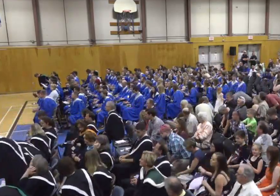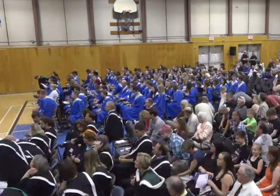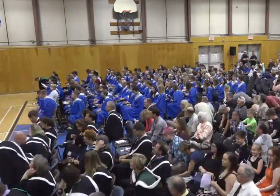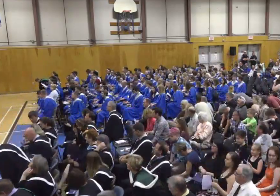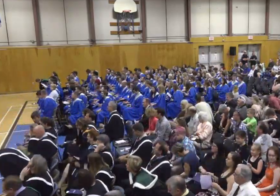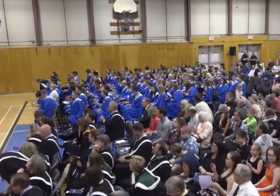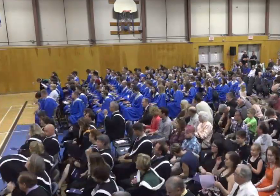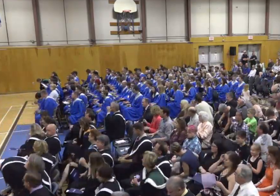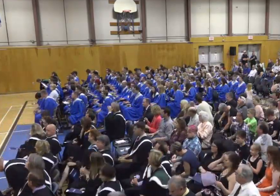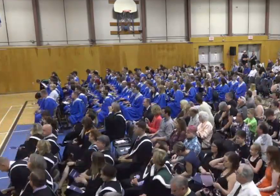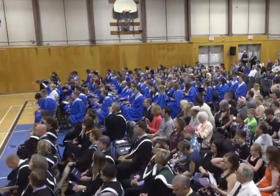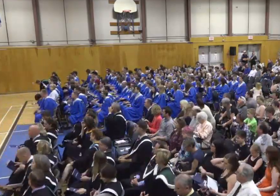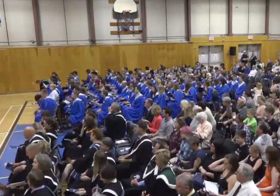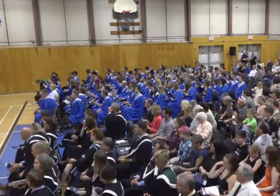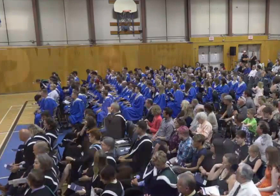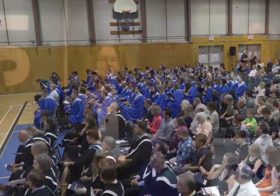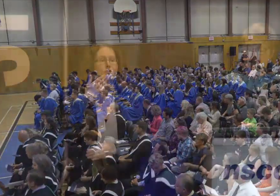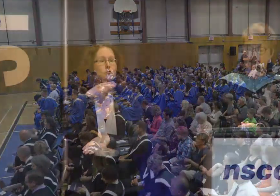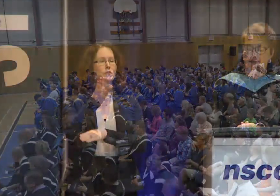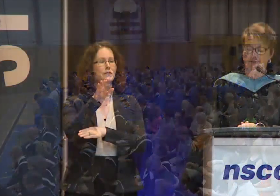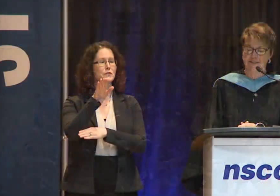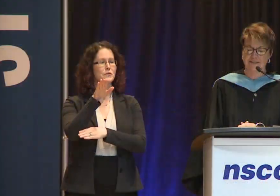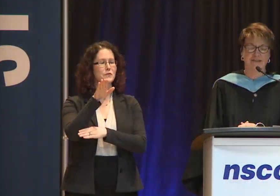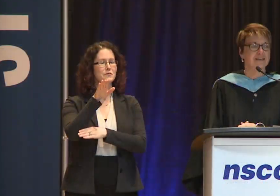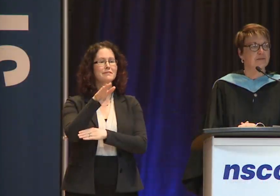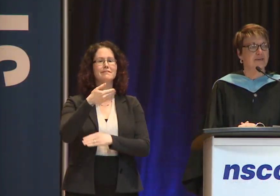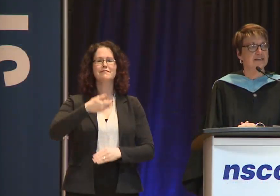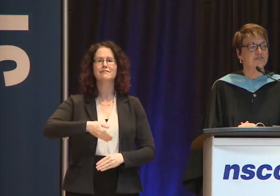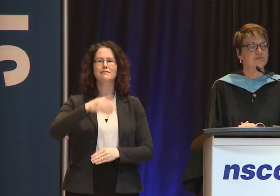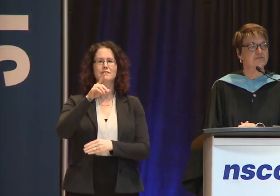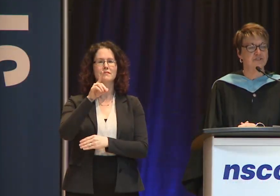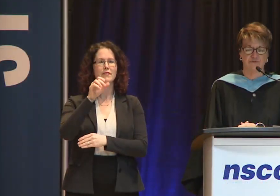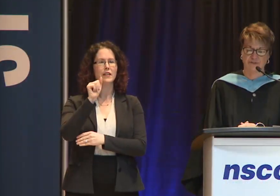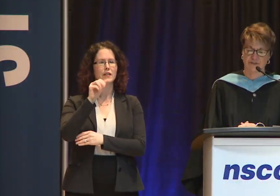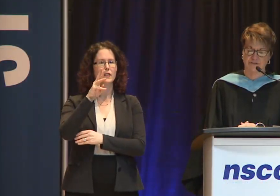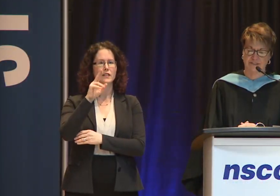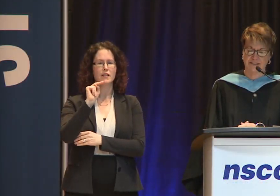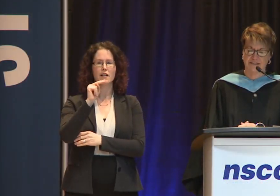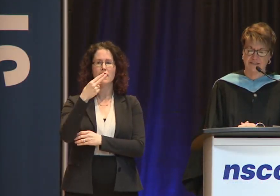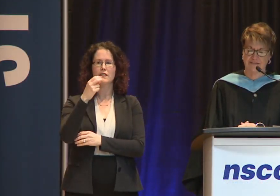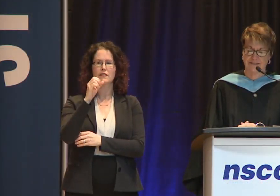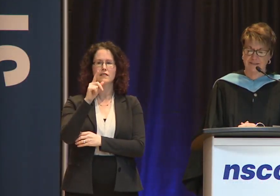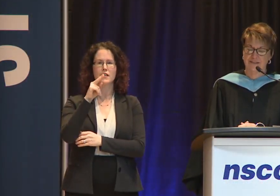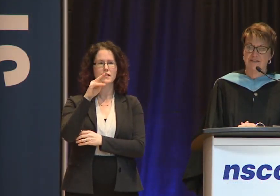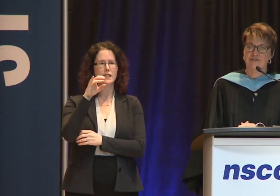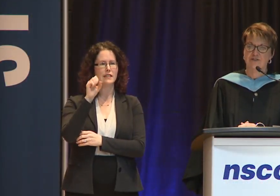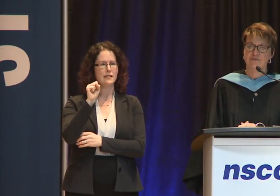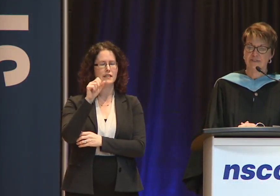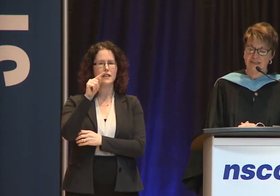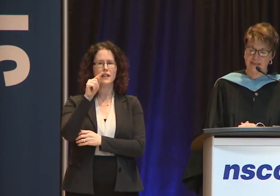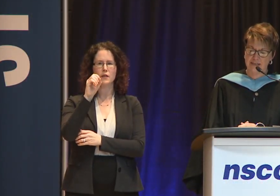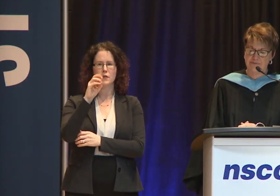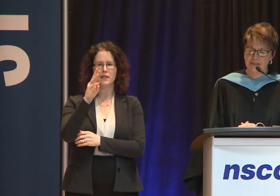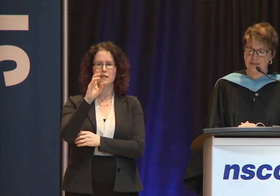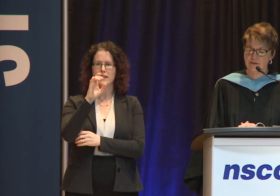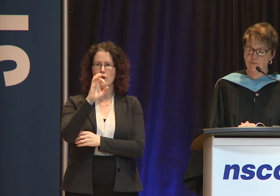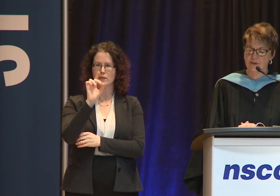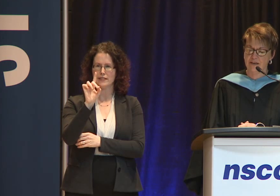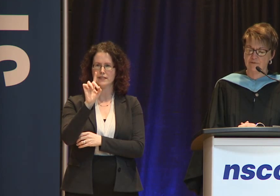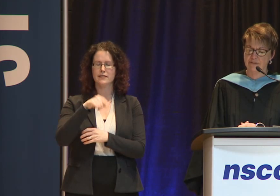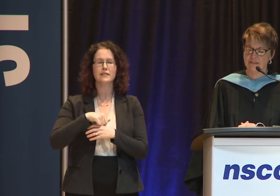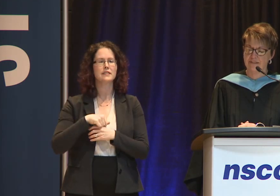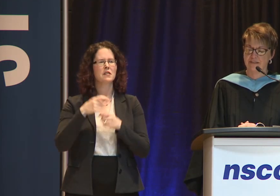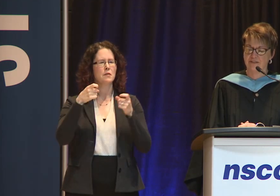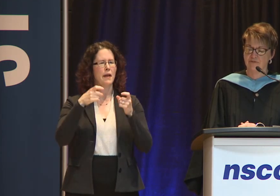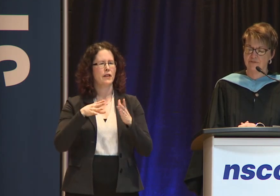Good afternoon. I'm Dawn Huskins Townsend, the Manager of Student Services. Tuesday evening,